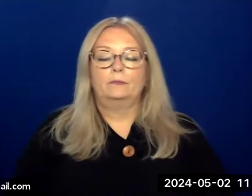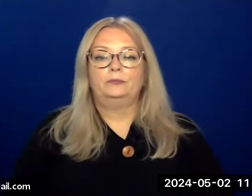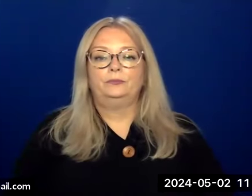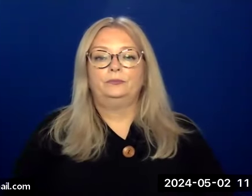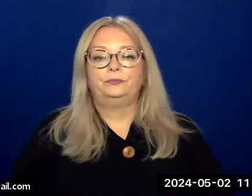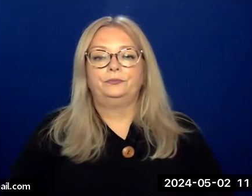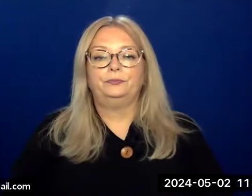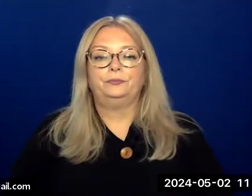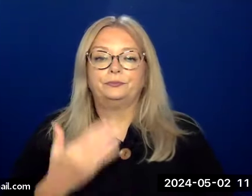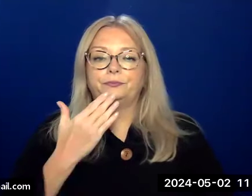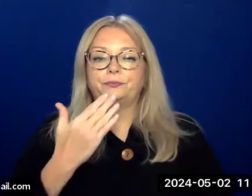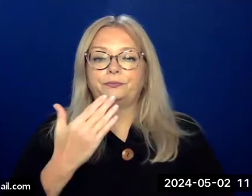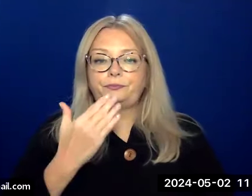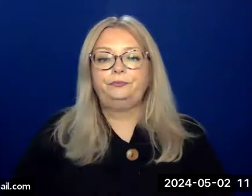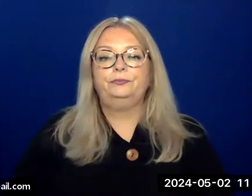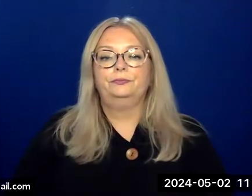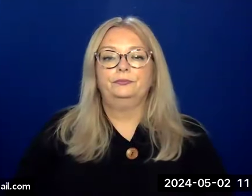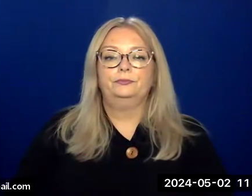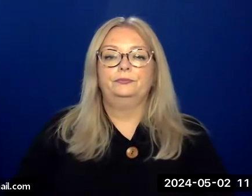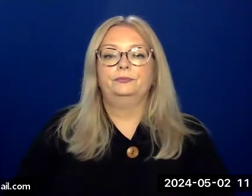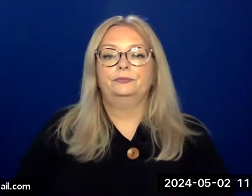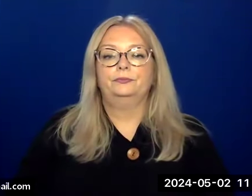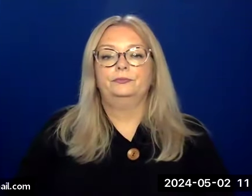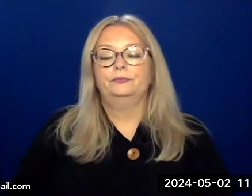Thank you for your comment, Marissa.